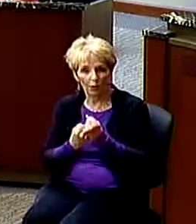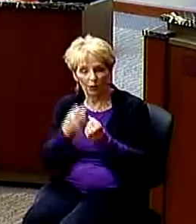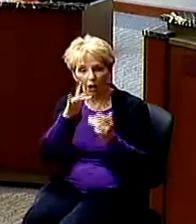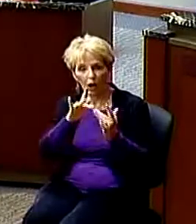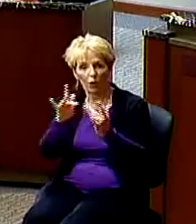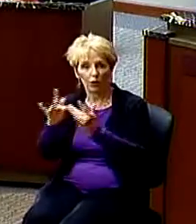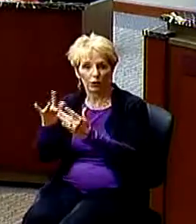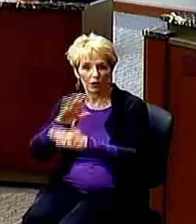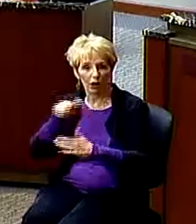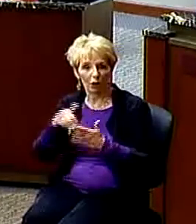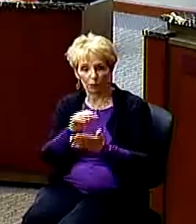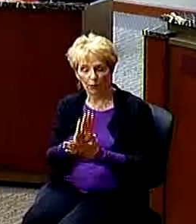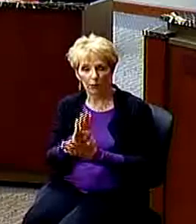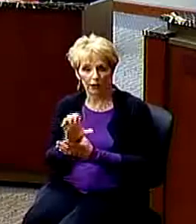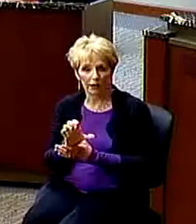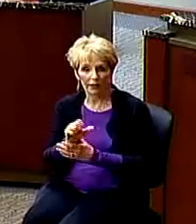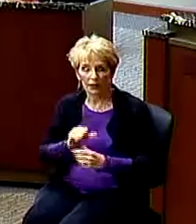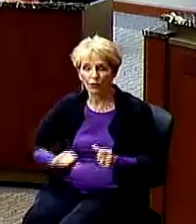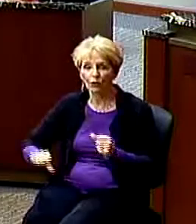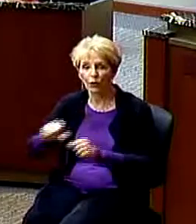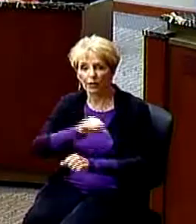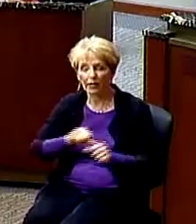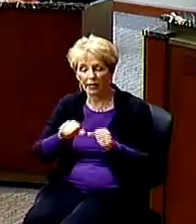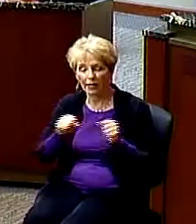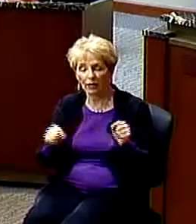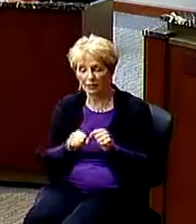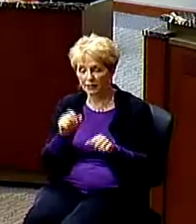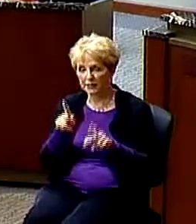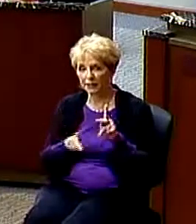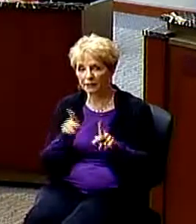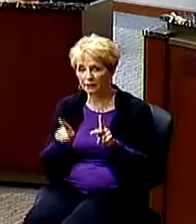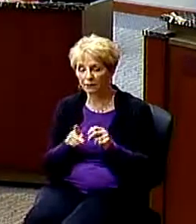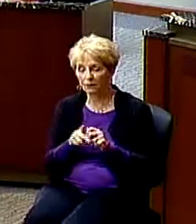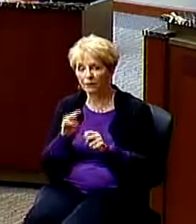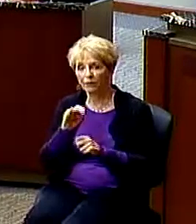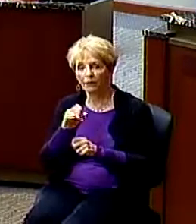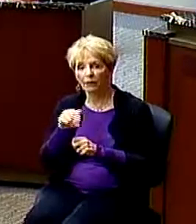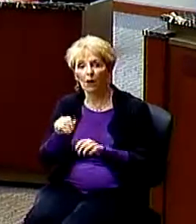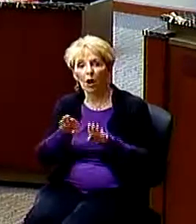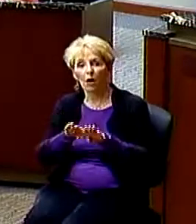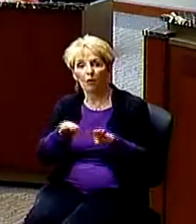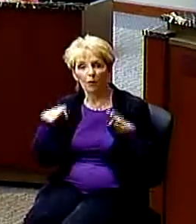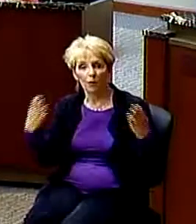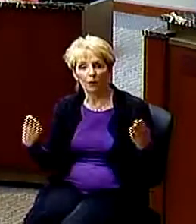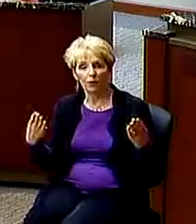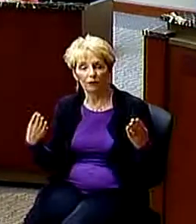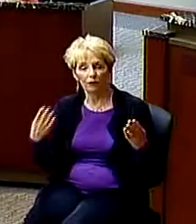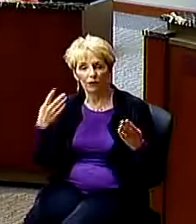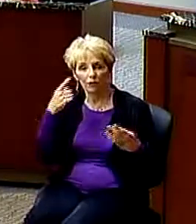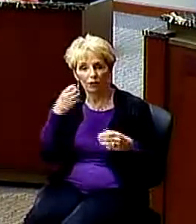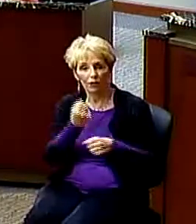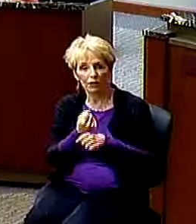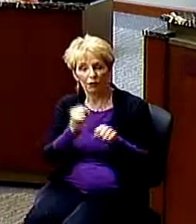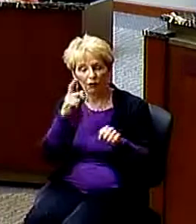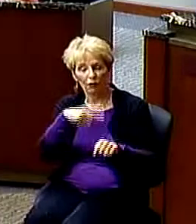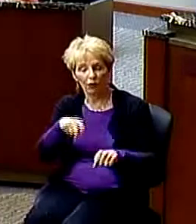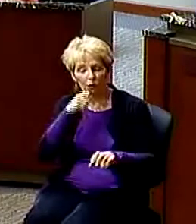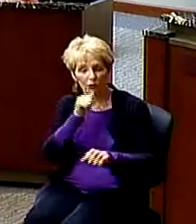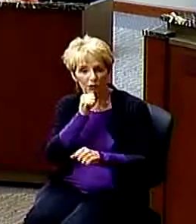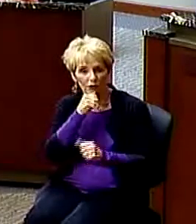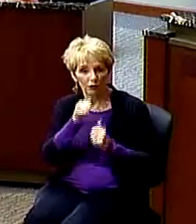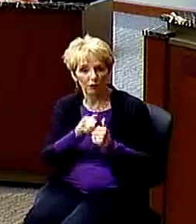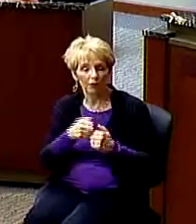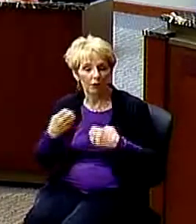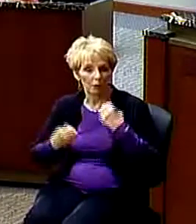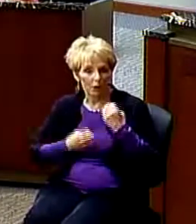for all Burke County and surrounding area citizens. Mimosa opens its doors as a refuge for those suffering with emotional